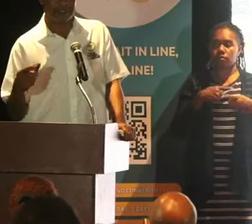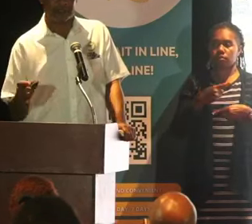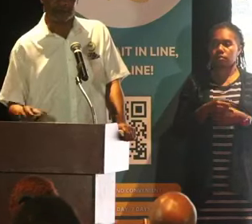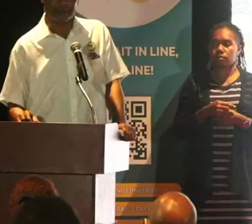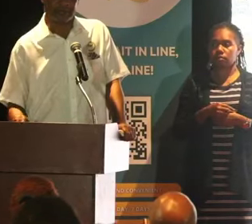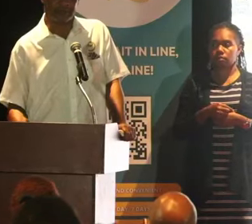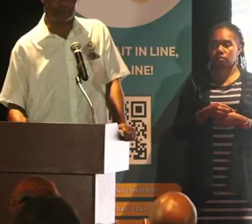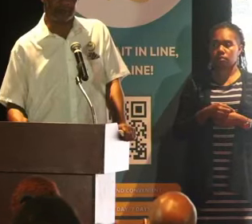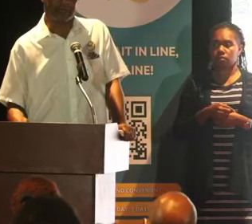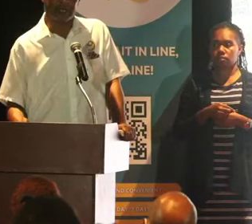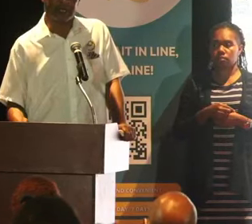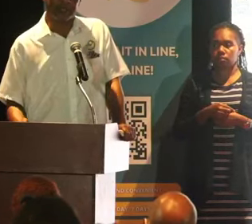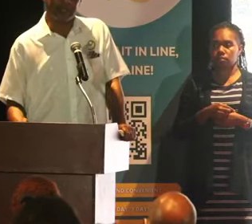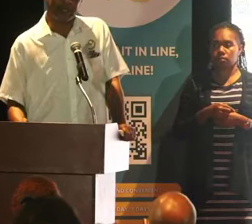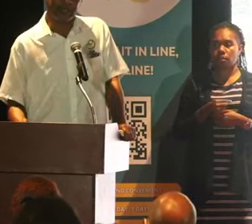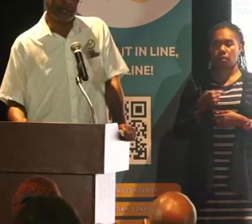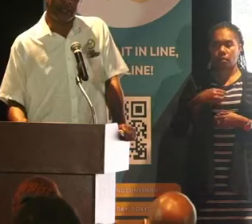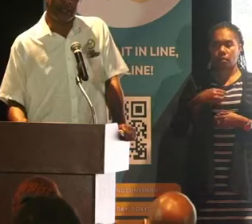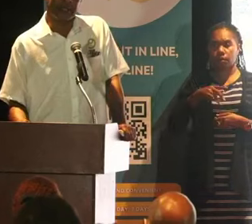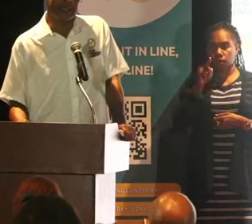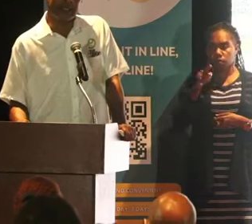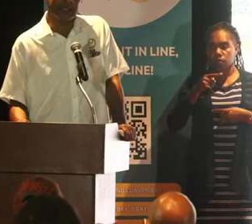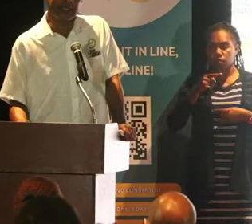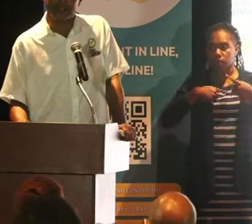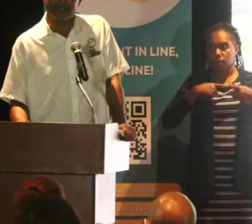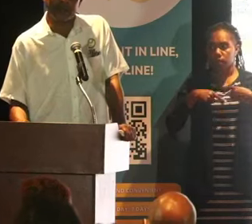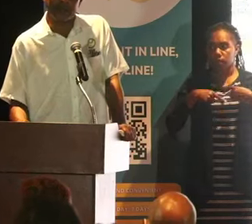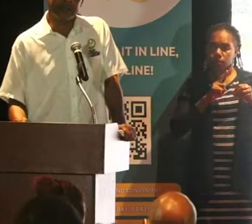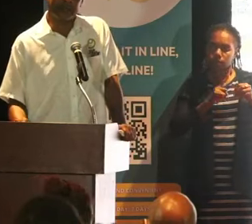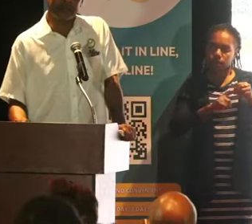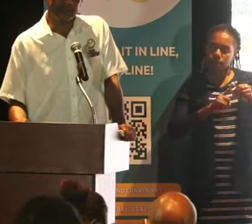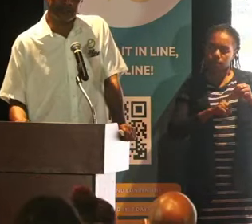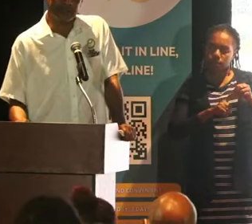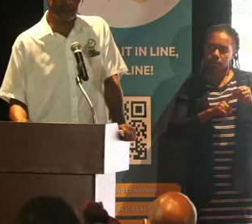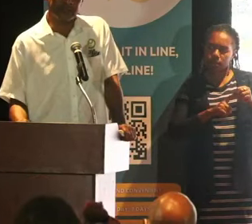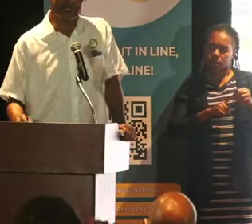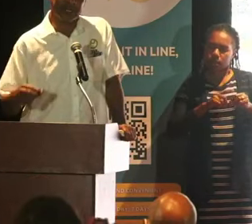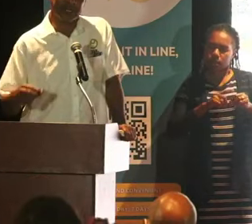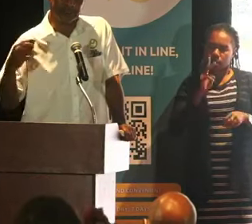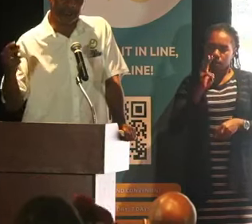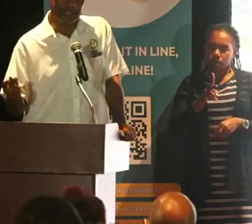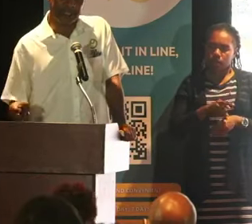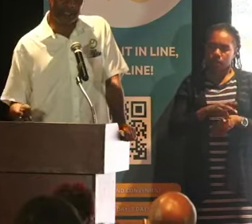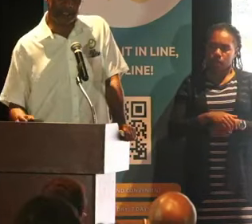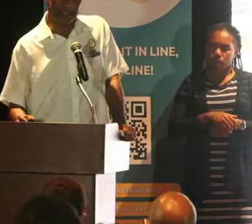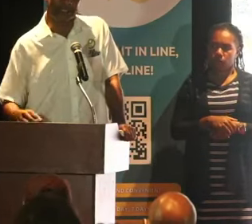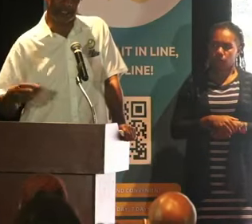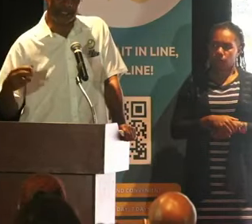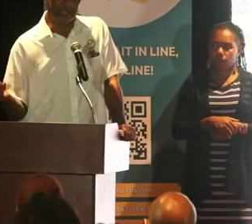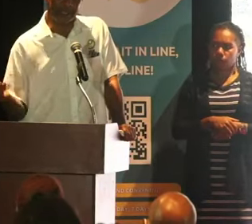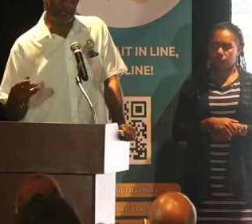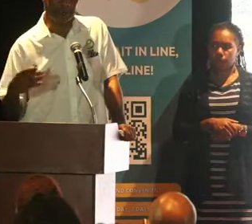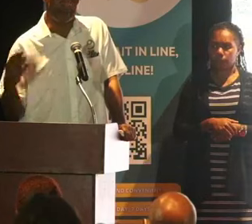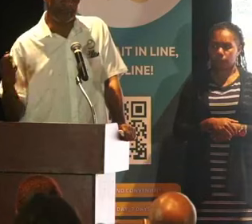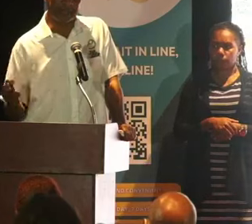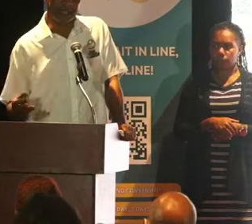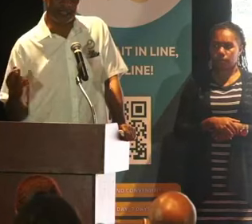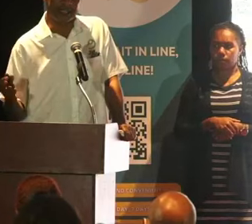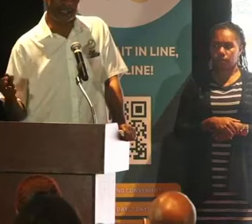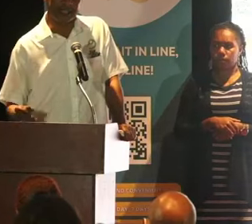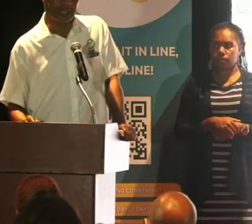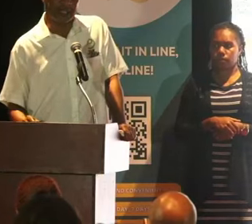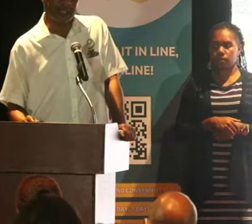which angle you were coming from. But I see that you made reference to like Octedi, which is more like a